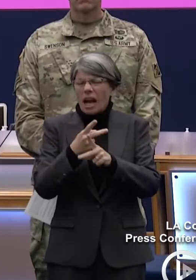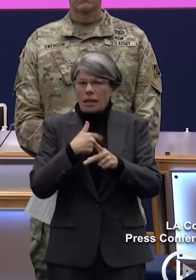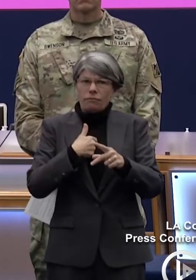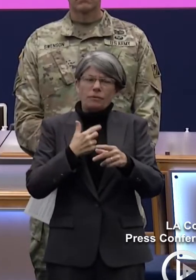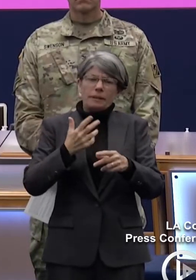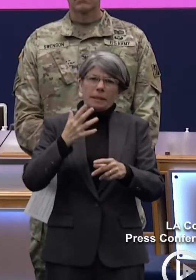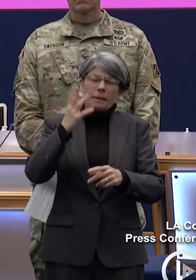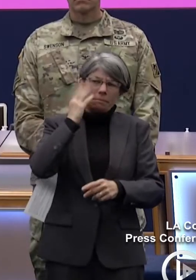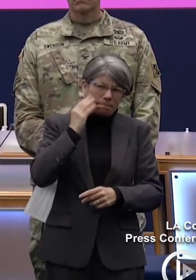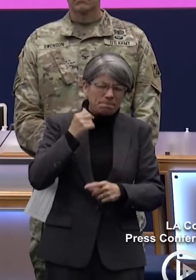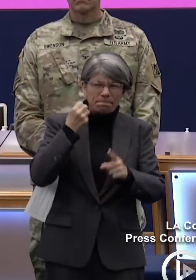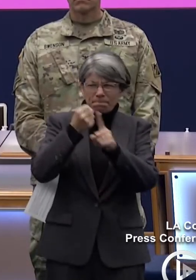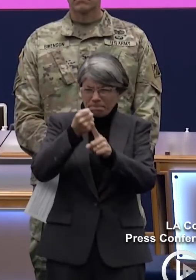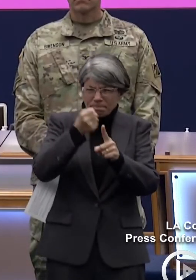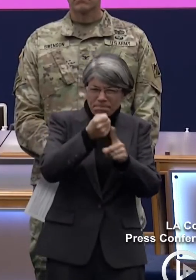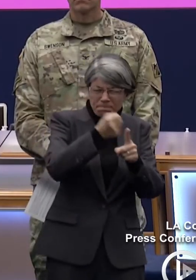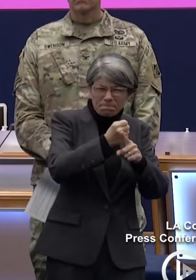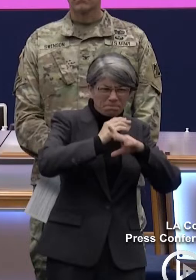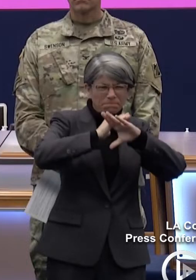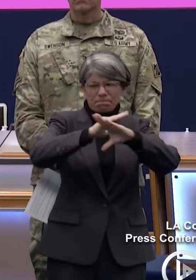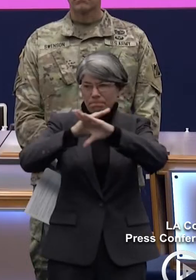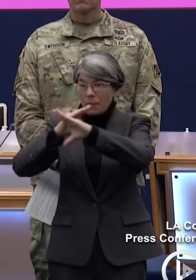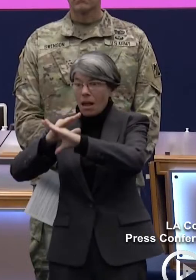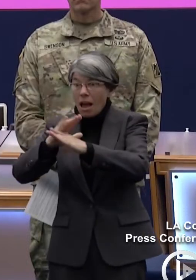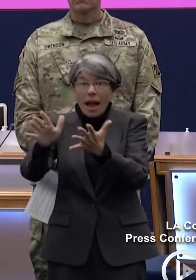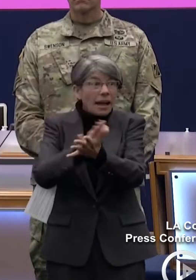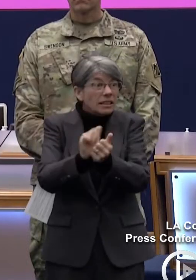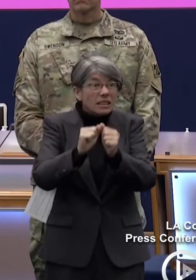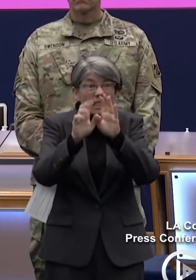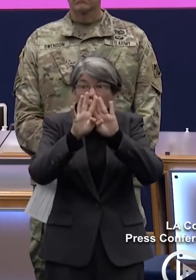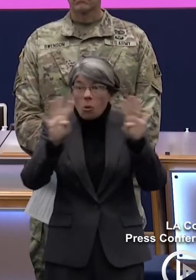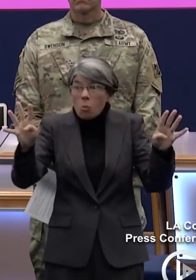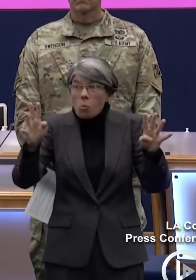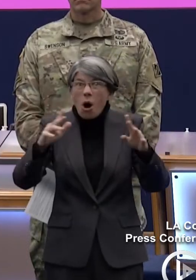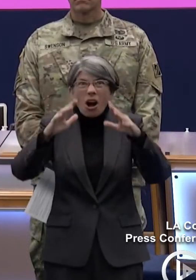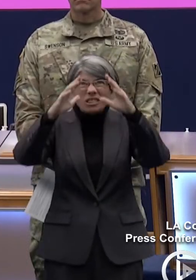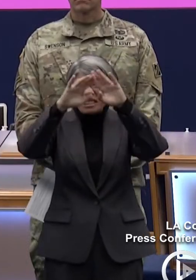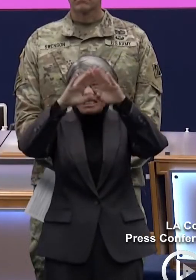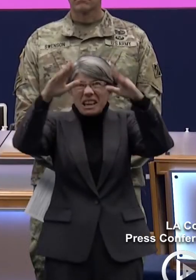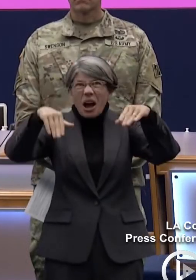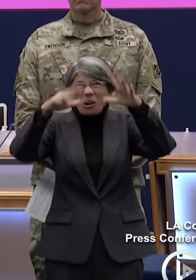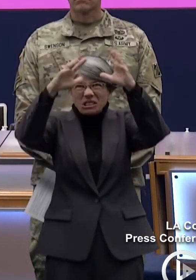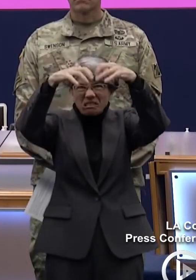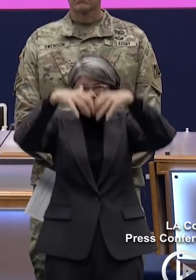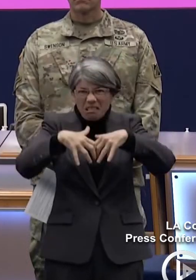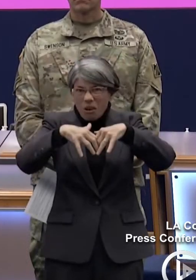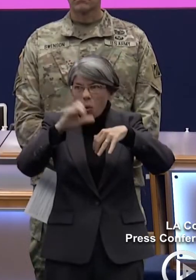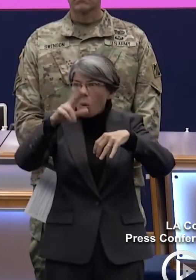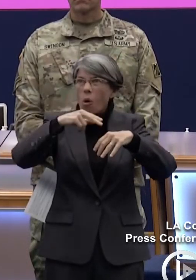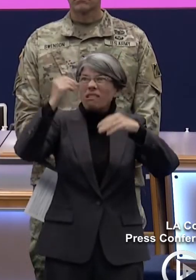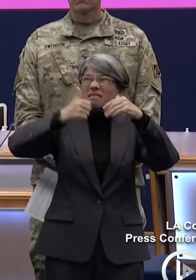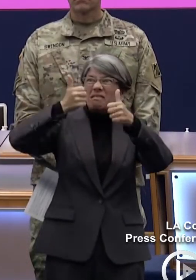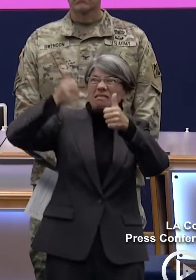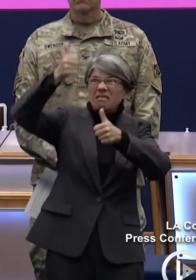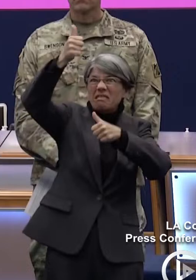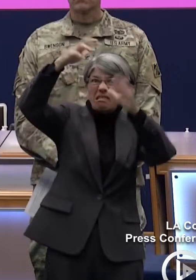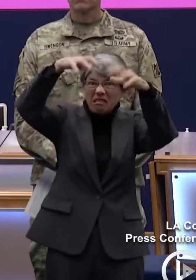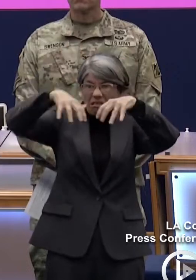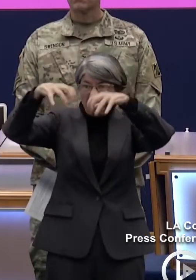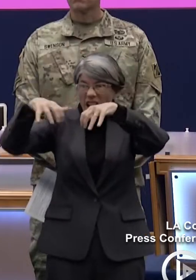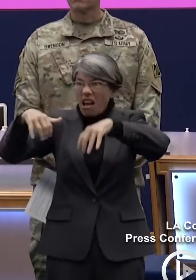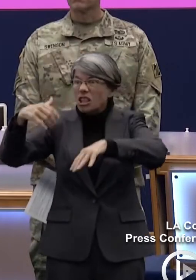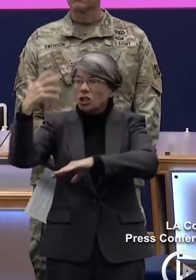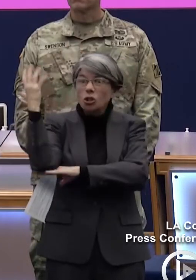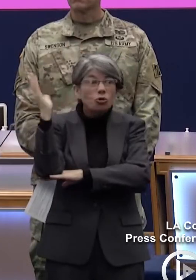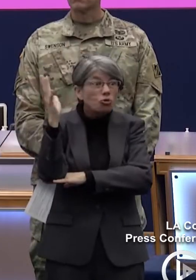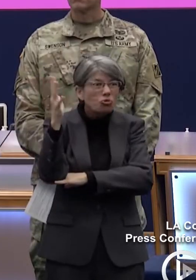impediments that we might run into are damaged walls, collapsed ceilings, or upper floors, maybe some large debris such as trees